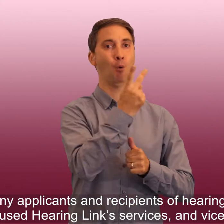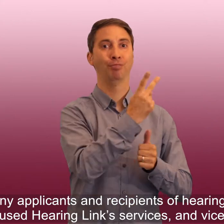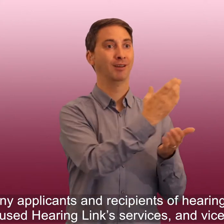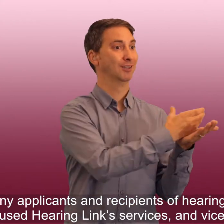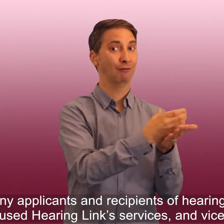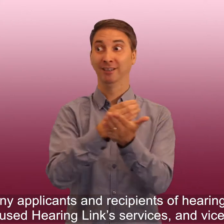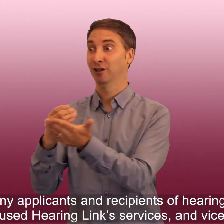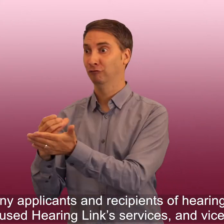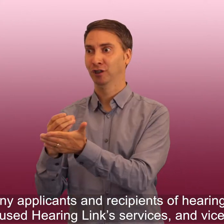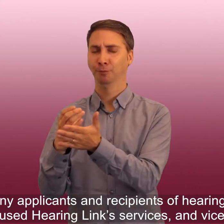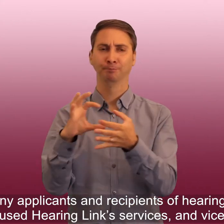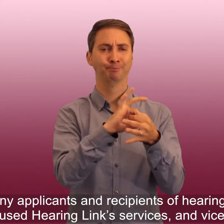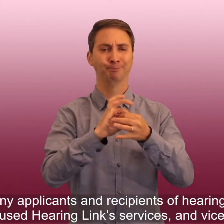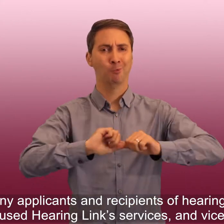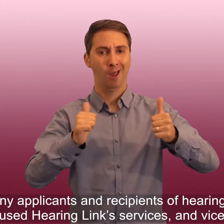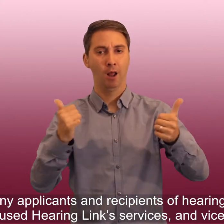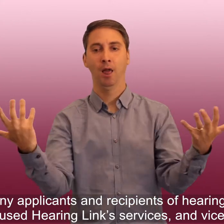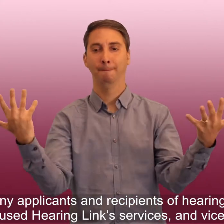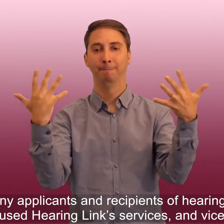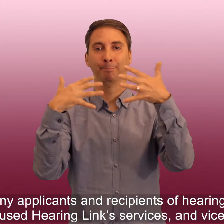having used Hearing Link services and vice versa.